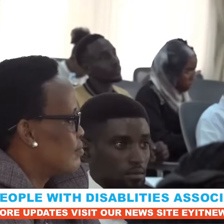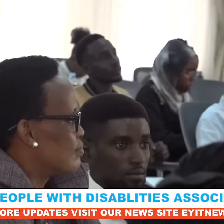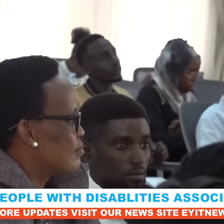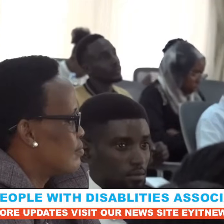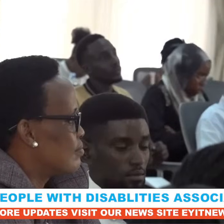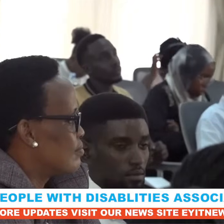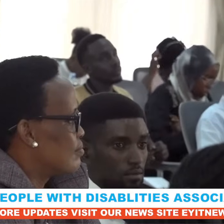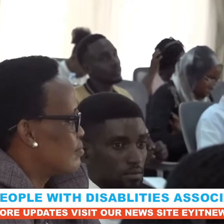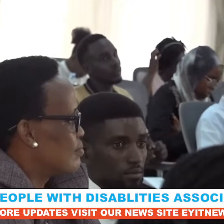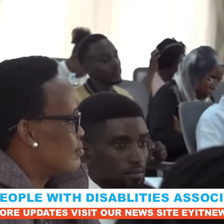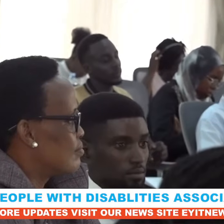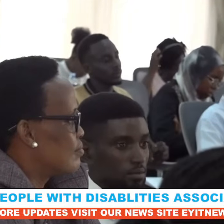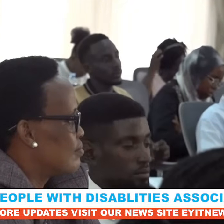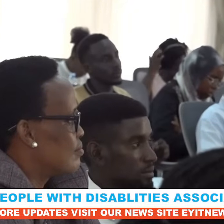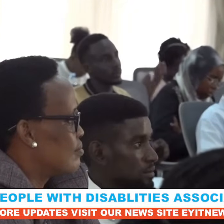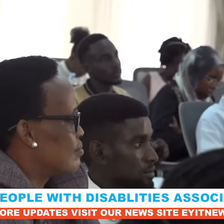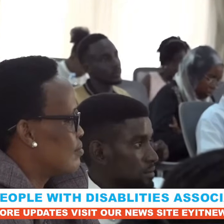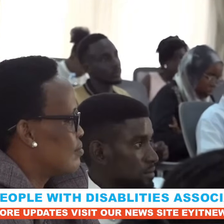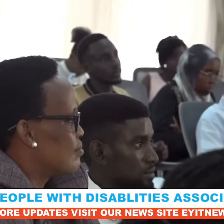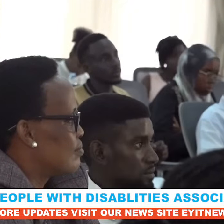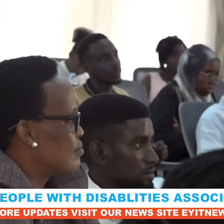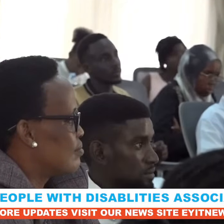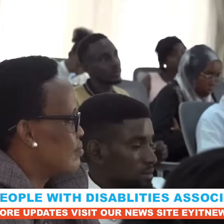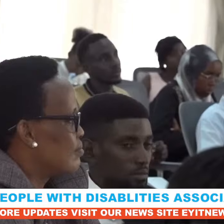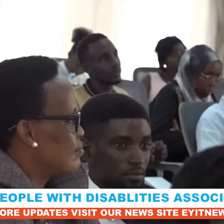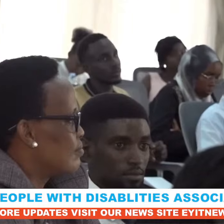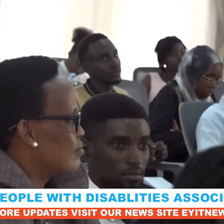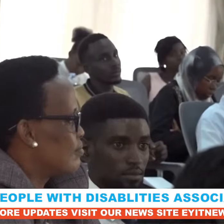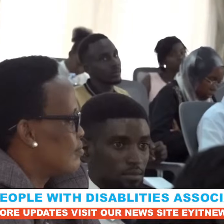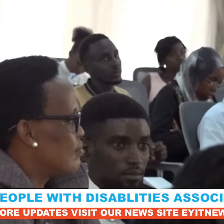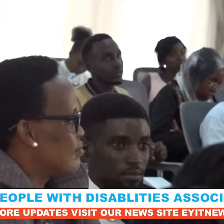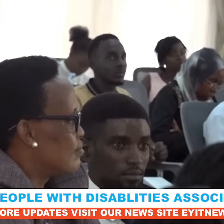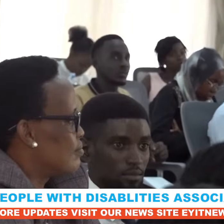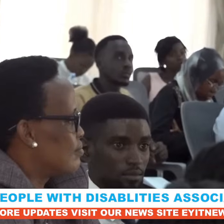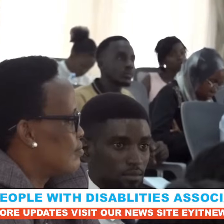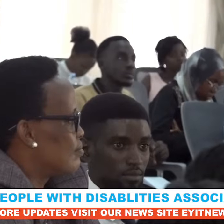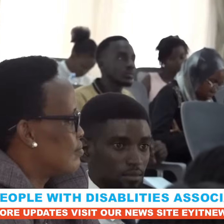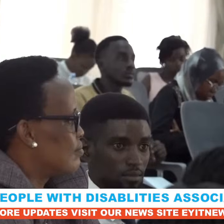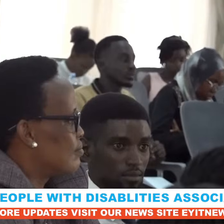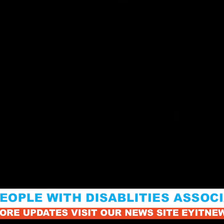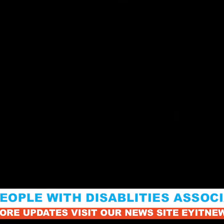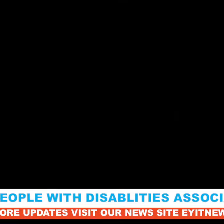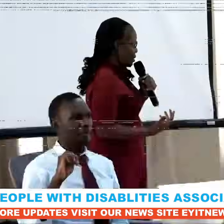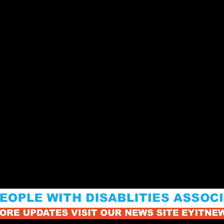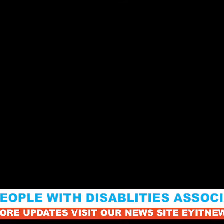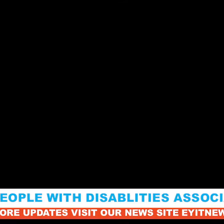DVC in our local language, how do they say deaf? That this one is deaf.